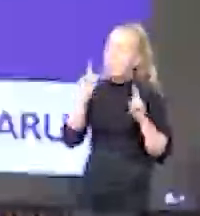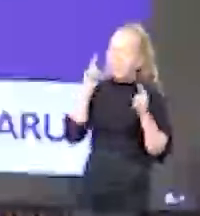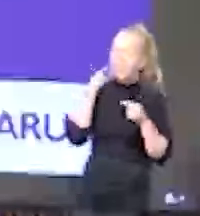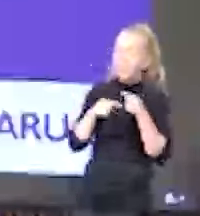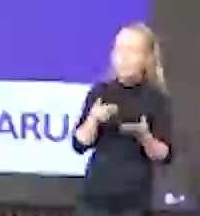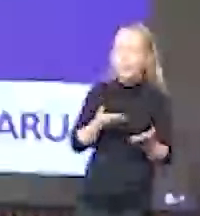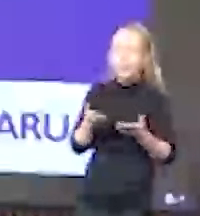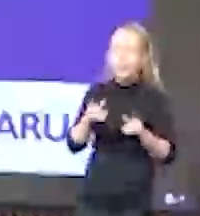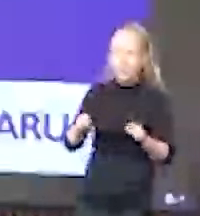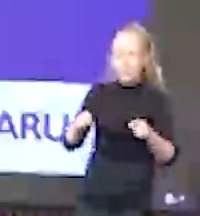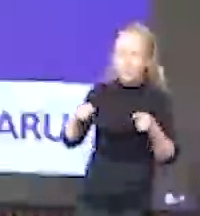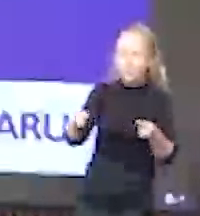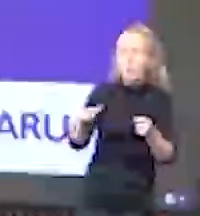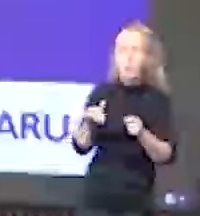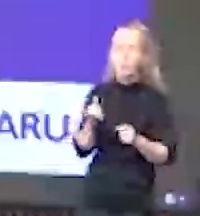constituents who is